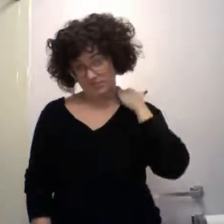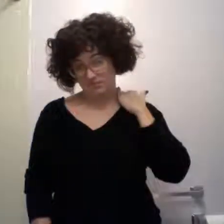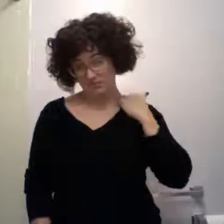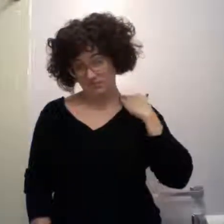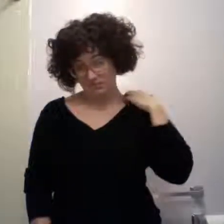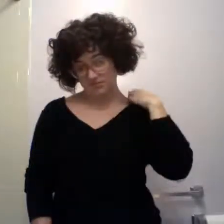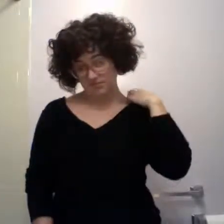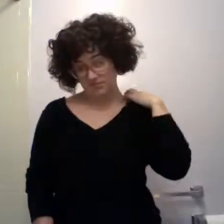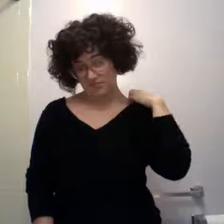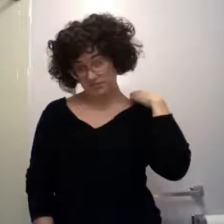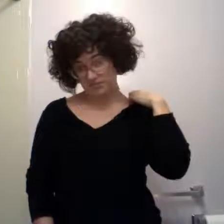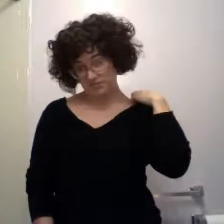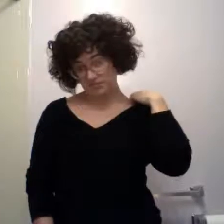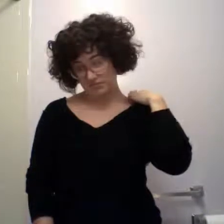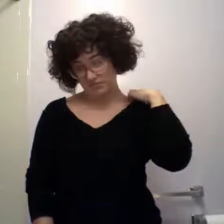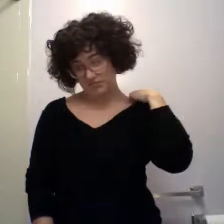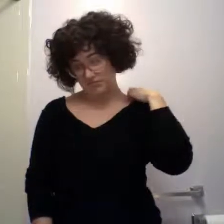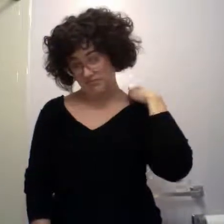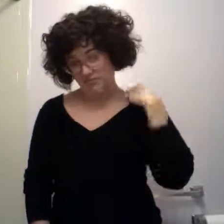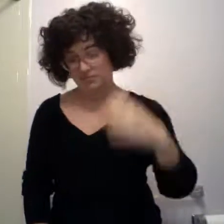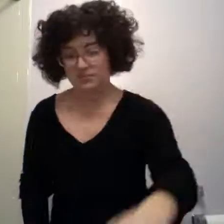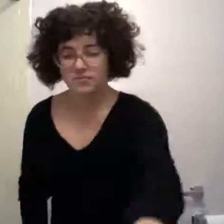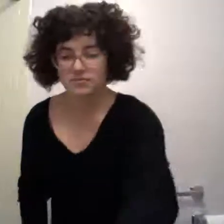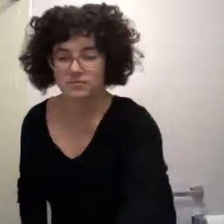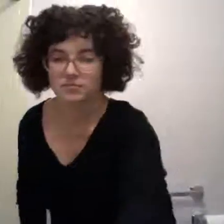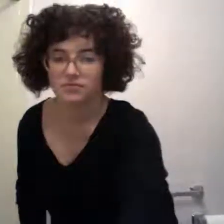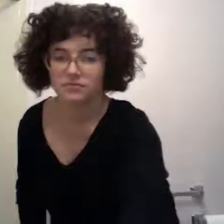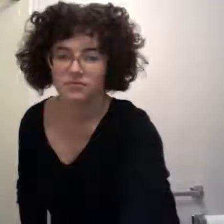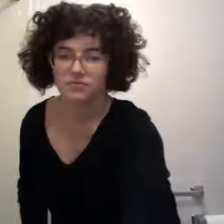right amount of pressure on the foot.